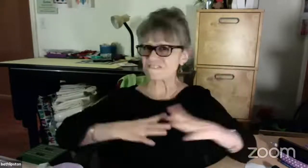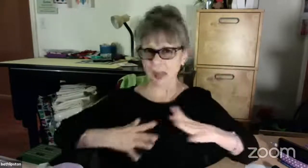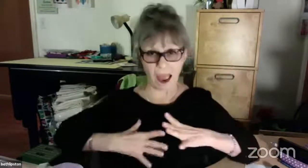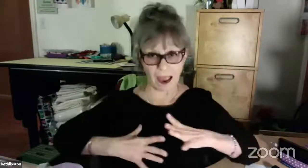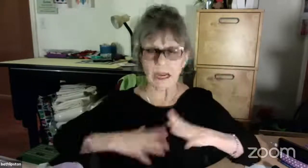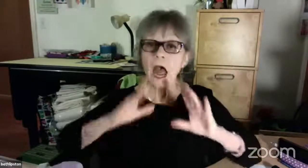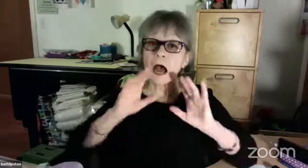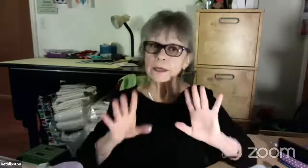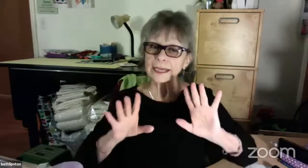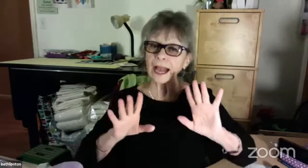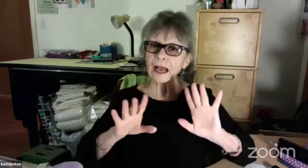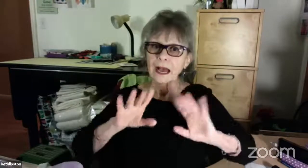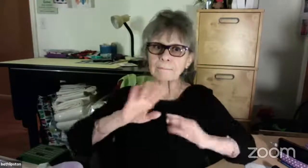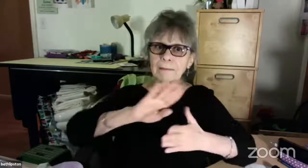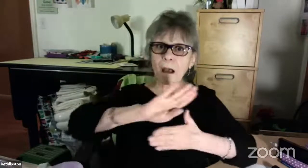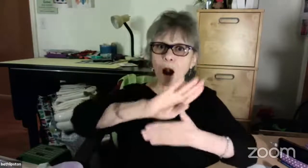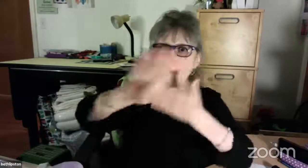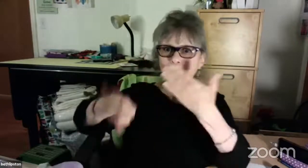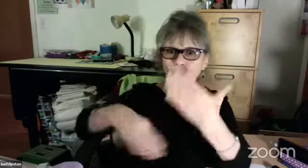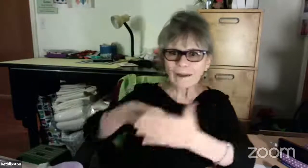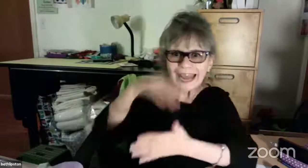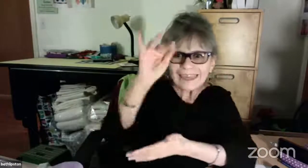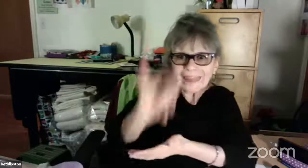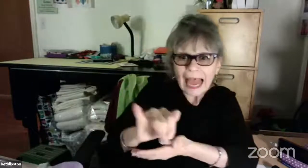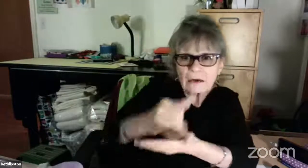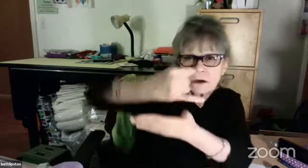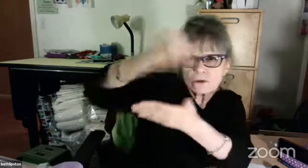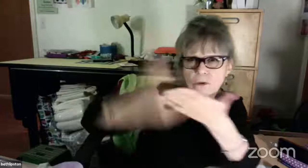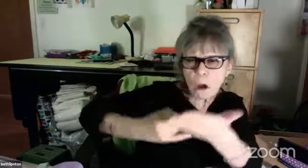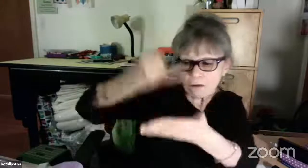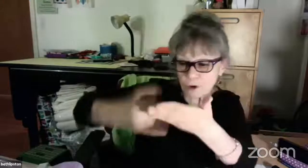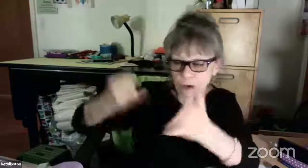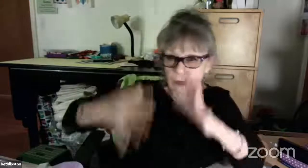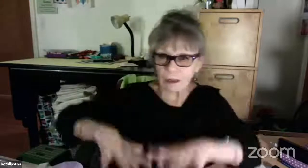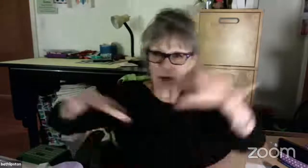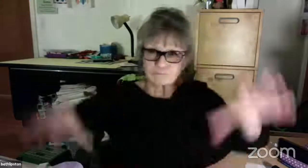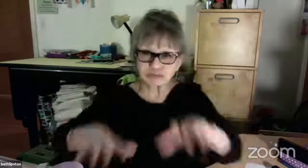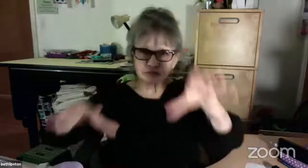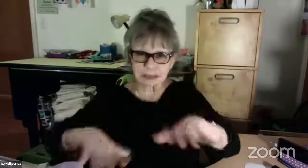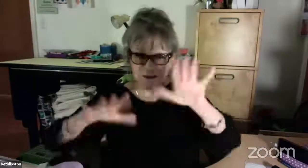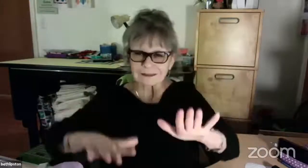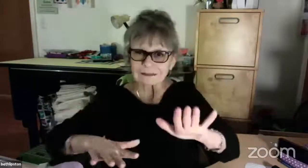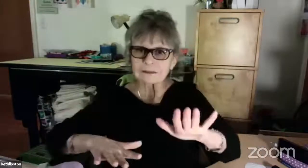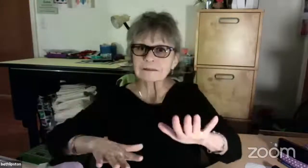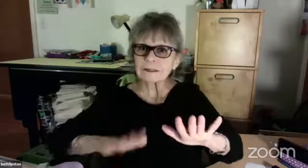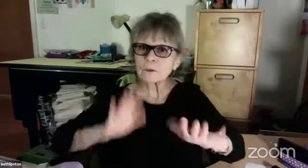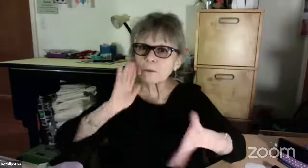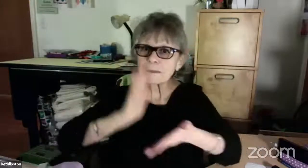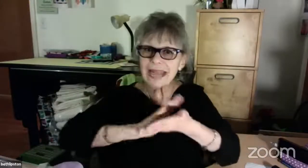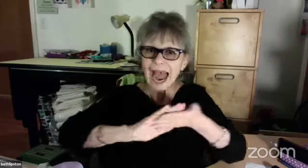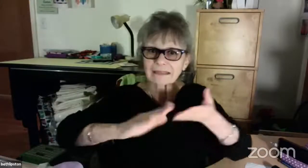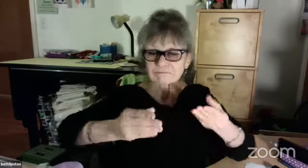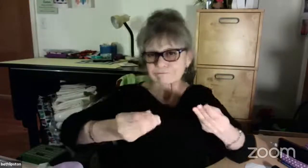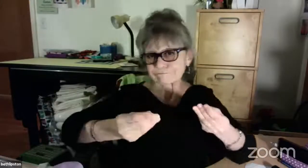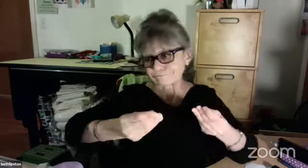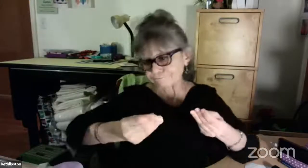And you guys may not agree with me, and that's totally okay. But all of the art, and all the activities that we've been